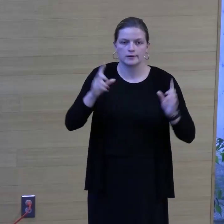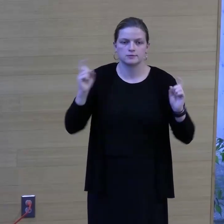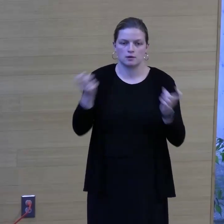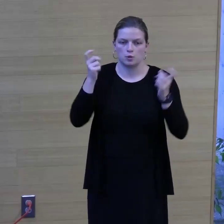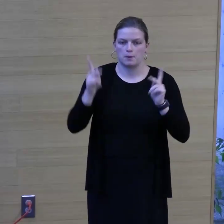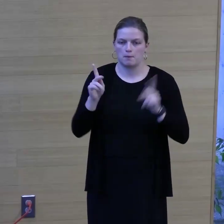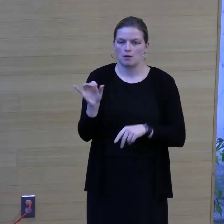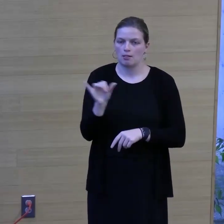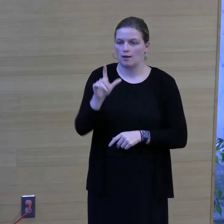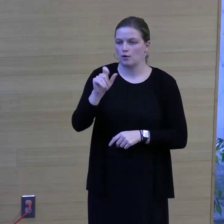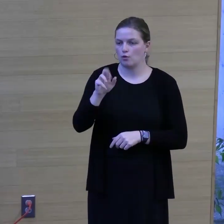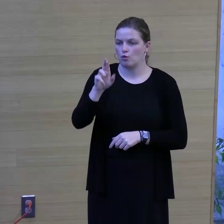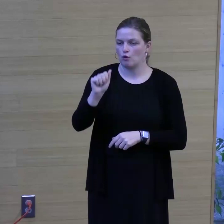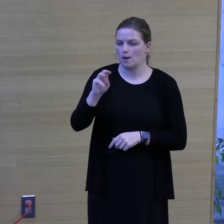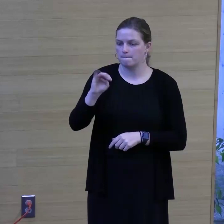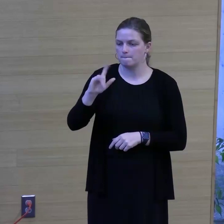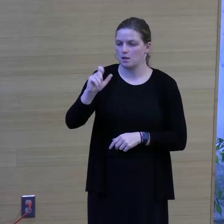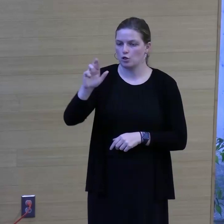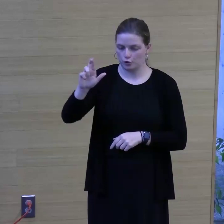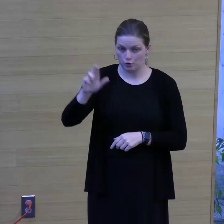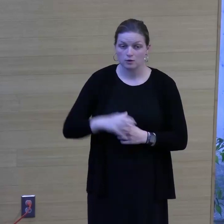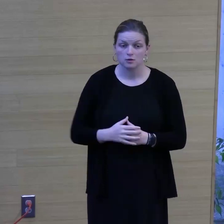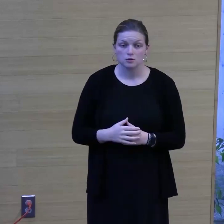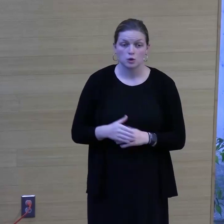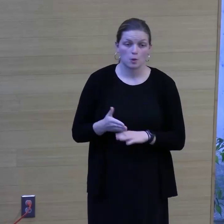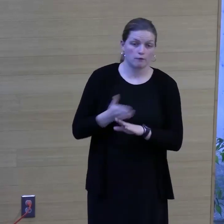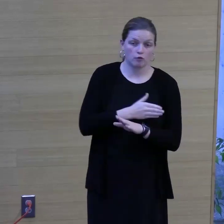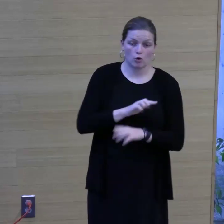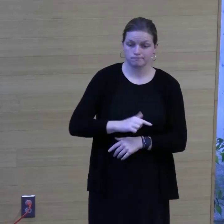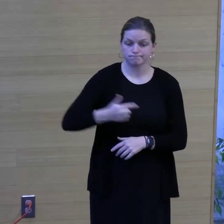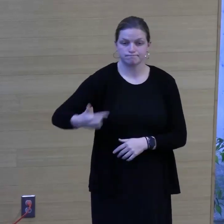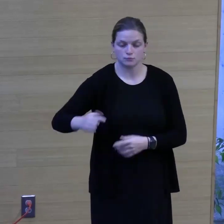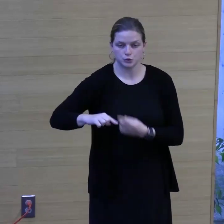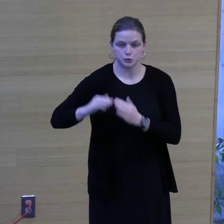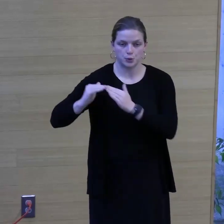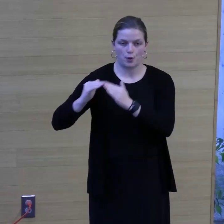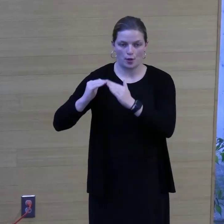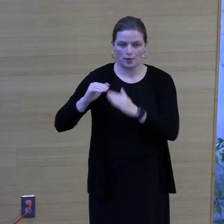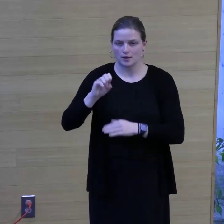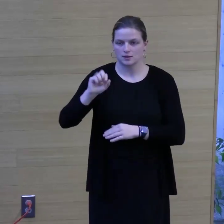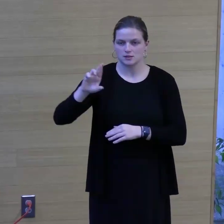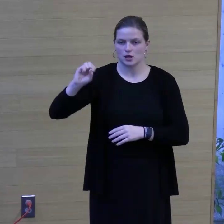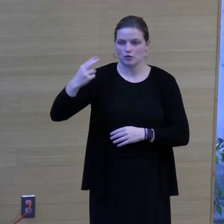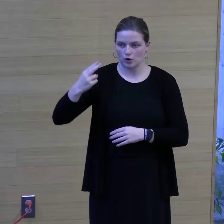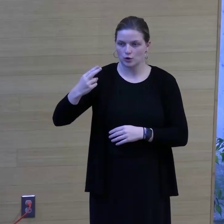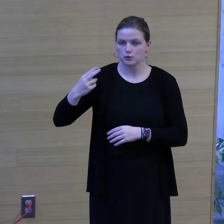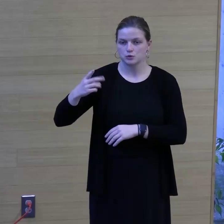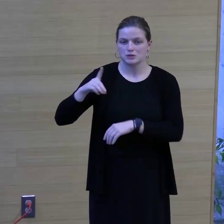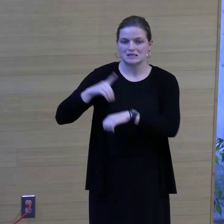Miller. And so before I pass the program to my colleague, Sarah Shostak, who's the Dean